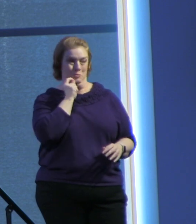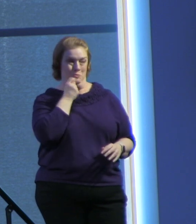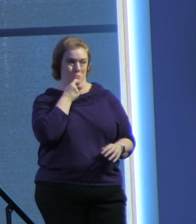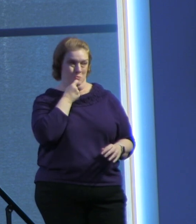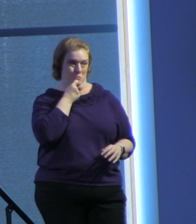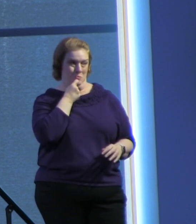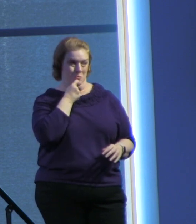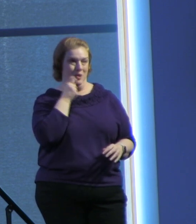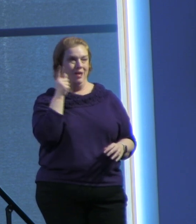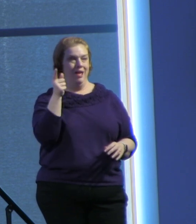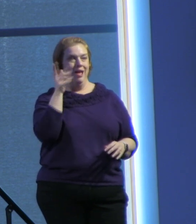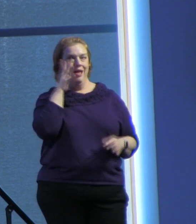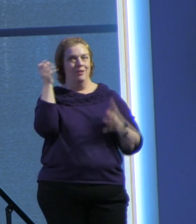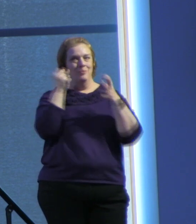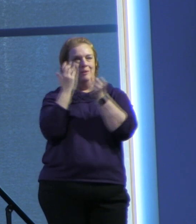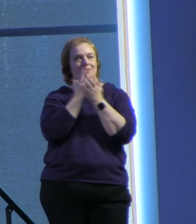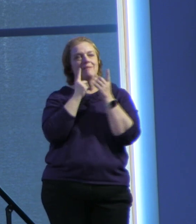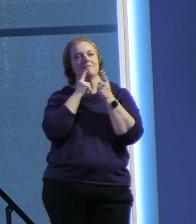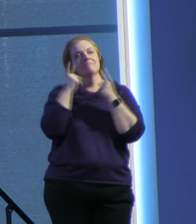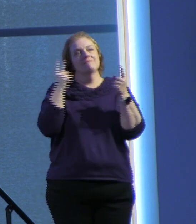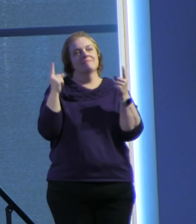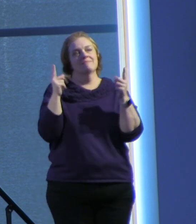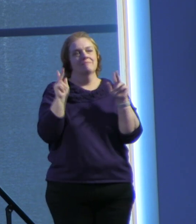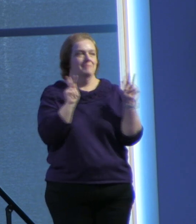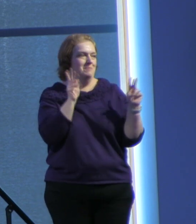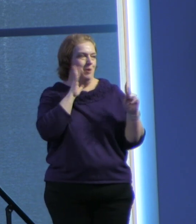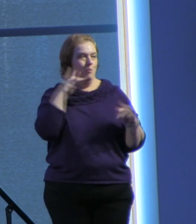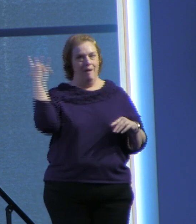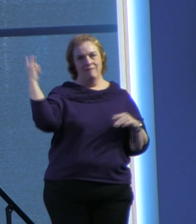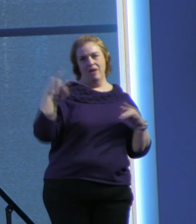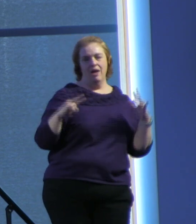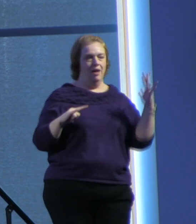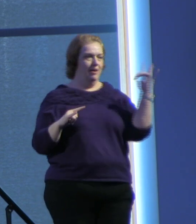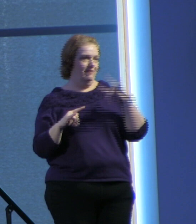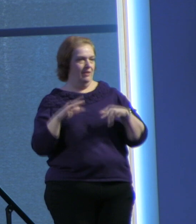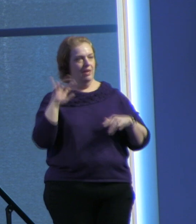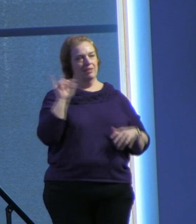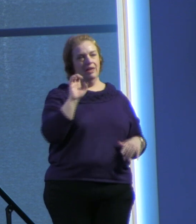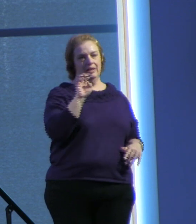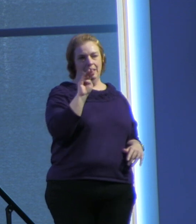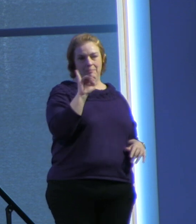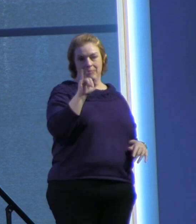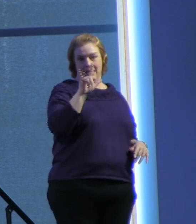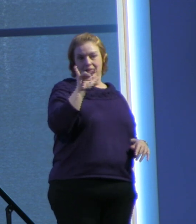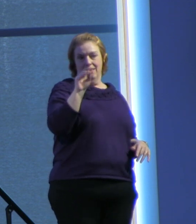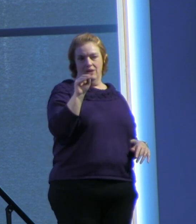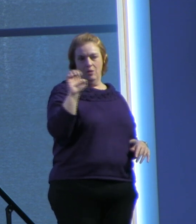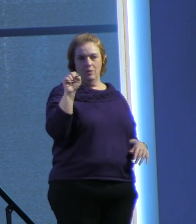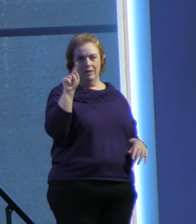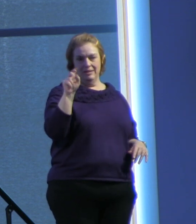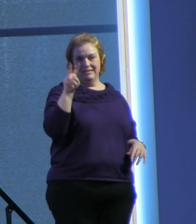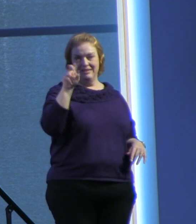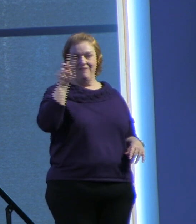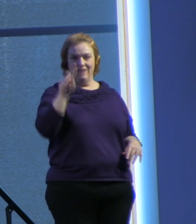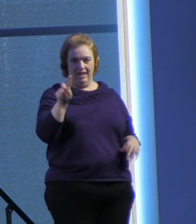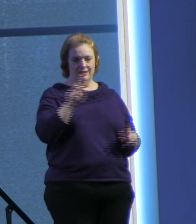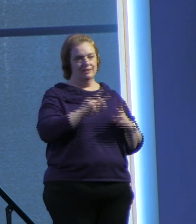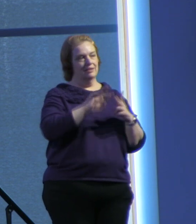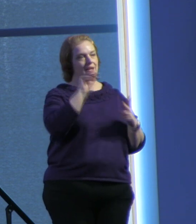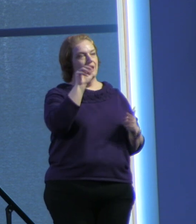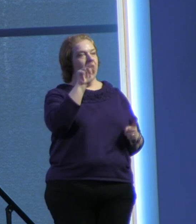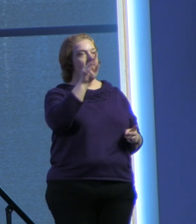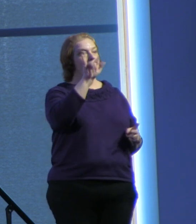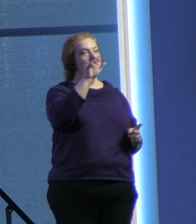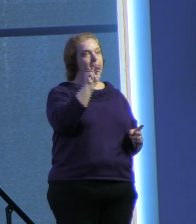is they were bringing in a couple celebrities, like flying them in. You know, Emilio Estevez, yeah, and Martin Sheen. Well,